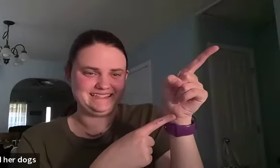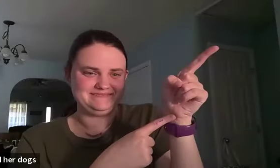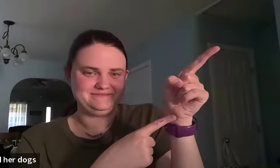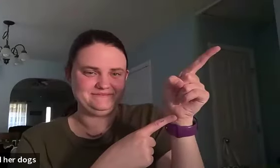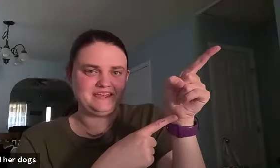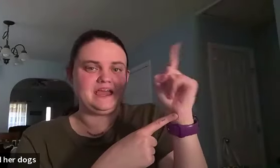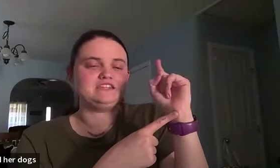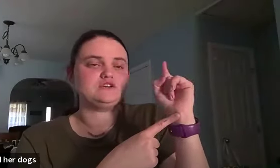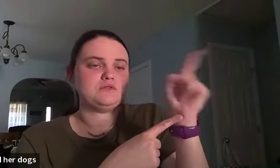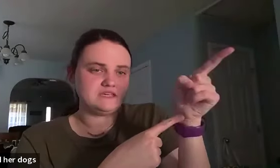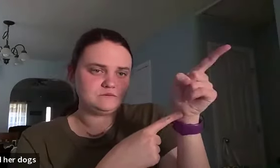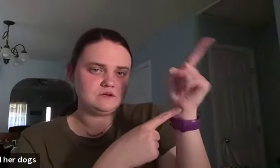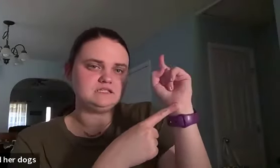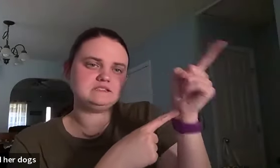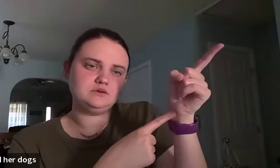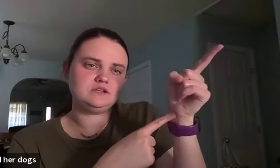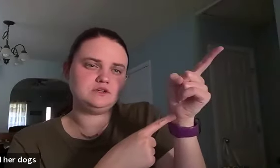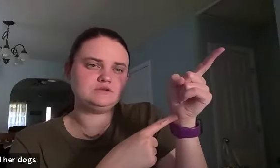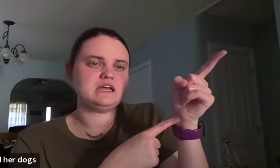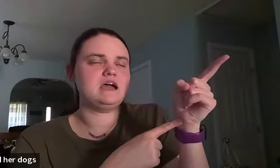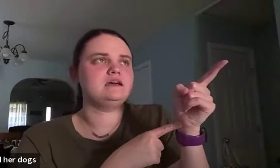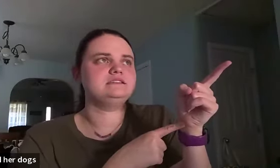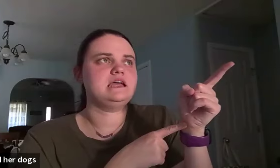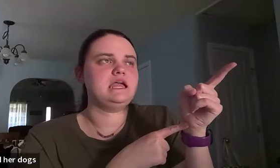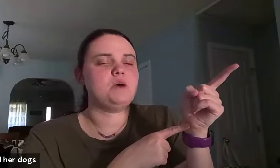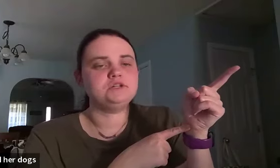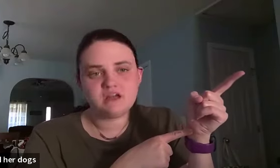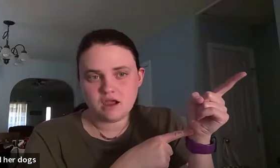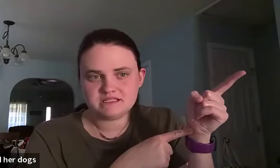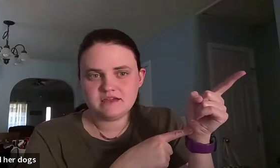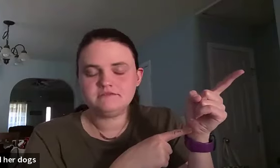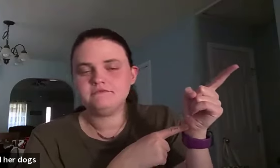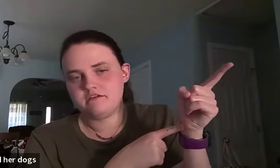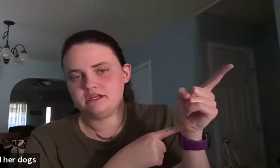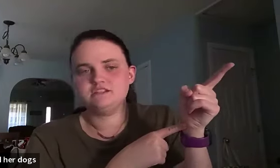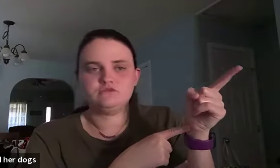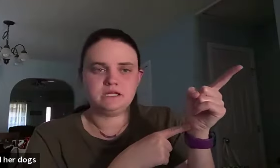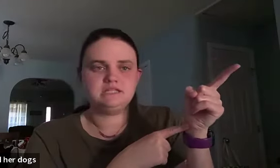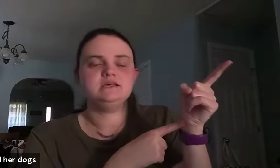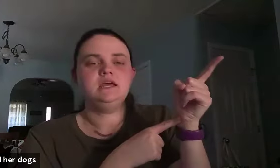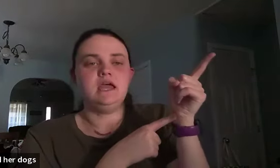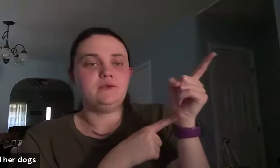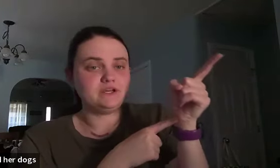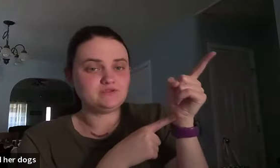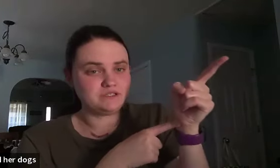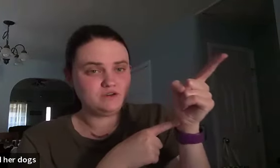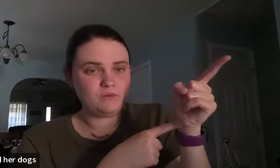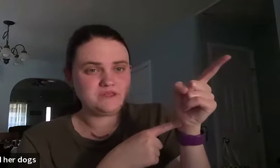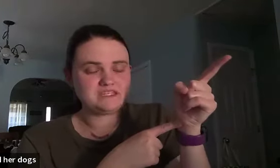minute. And so this one you can use as saying how much time is left, 5 minutes, 3 minutes. And what's really cool with this